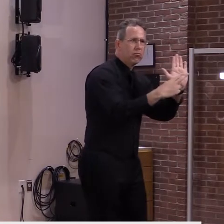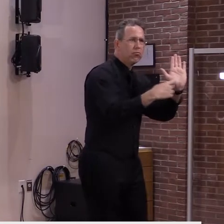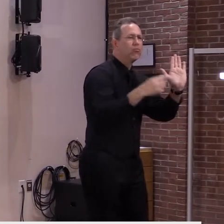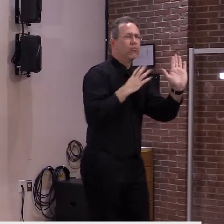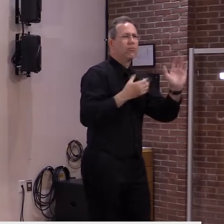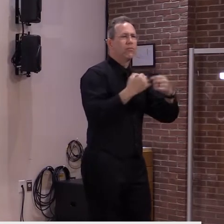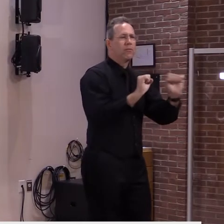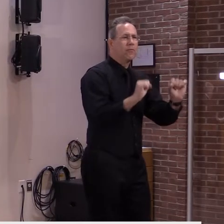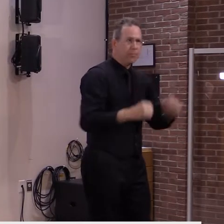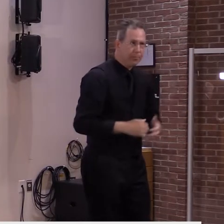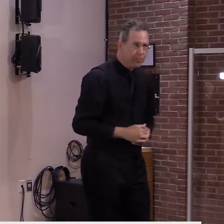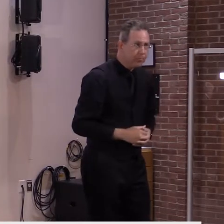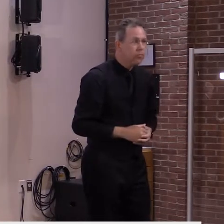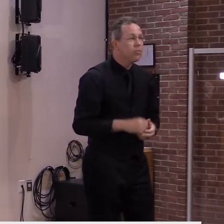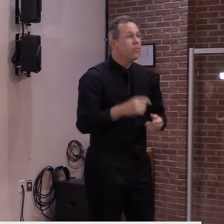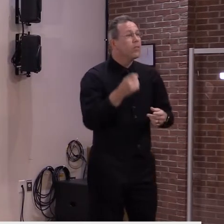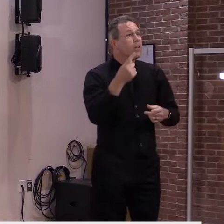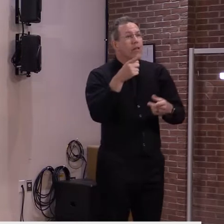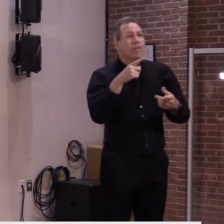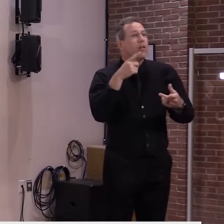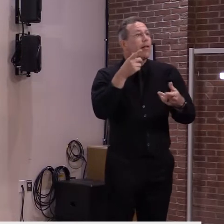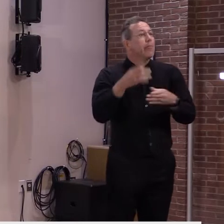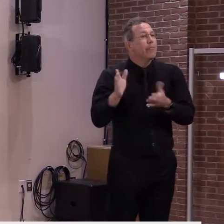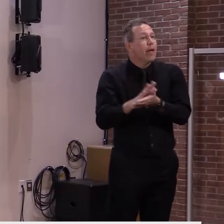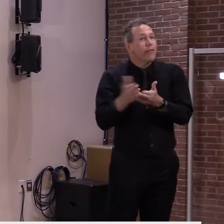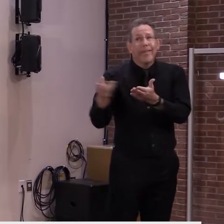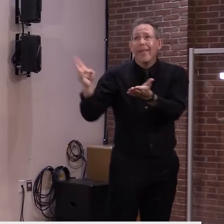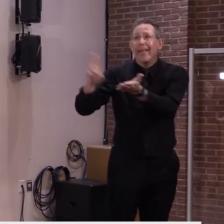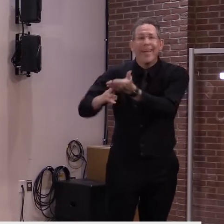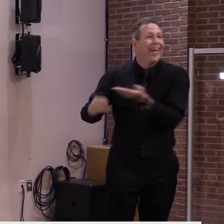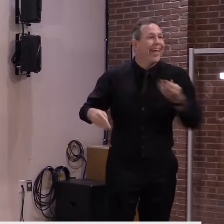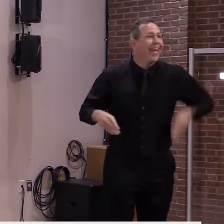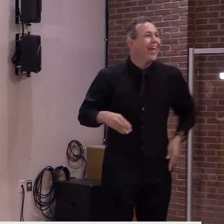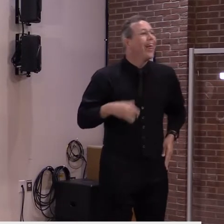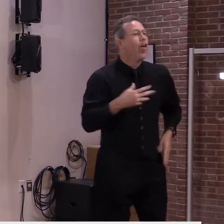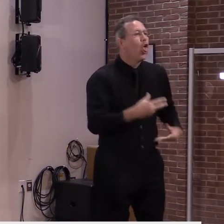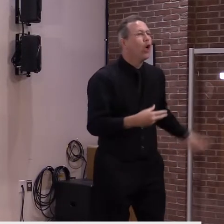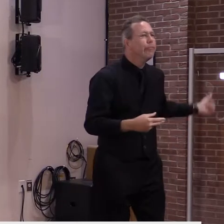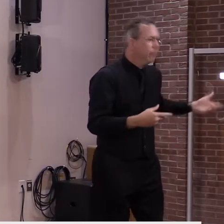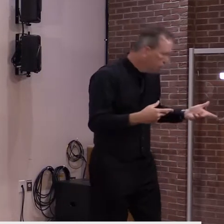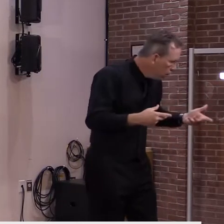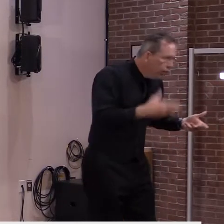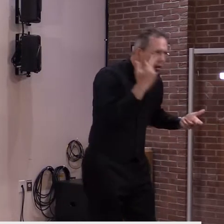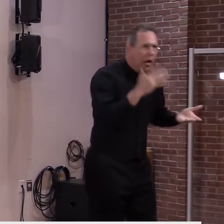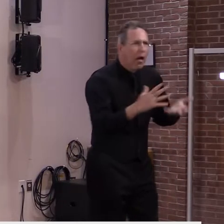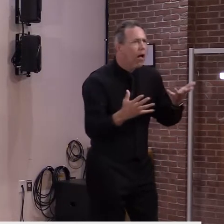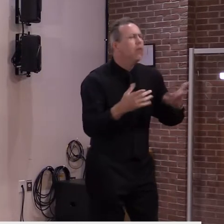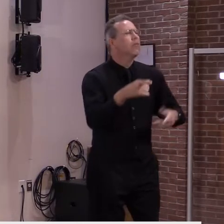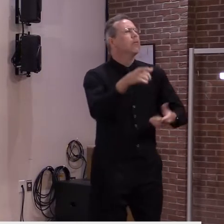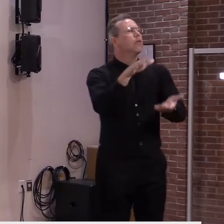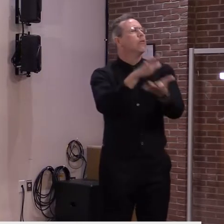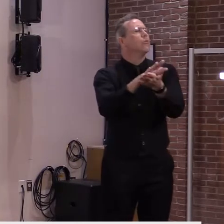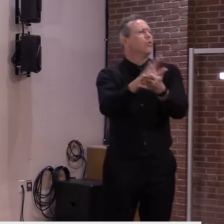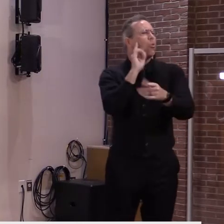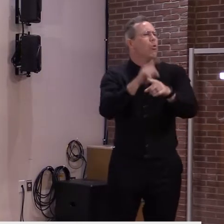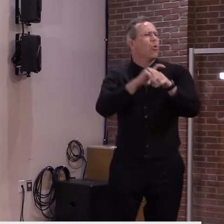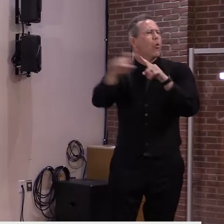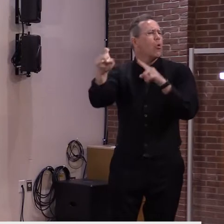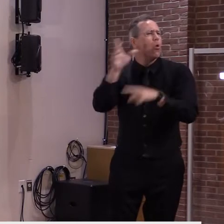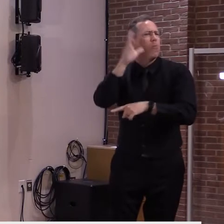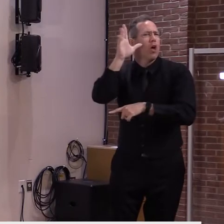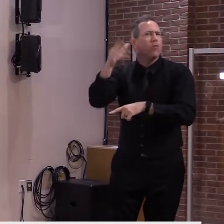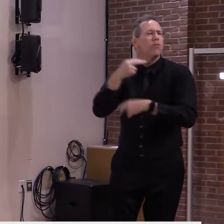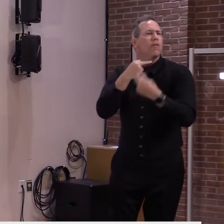their form, in many schools, the schools will reach out by telephone to obtain consent from the parent or guardian.